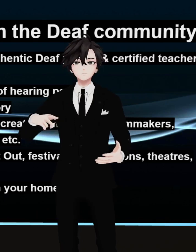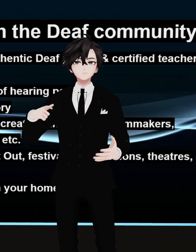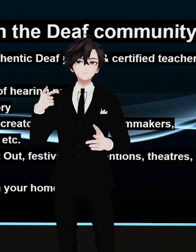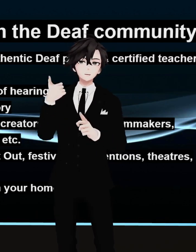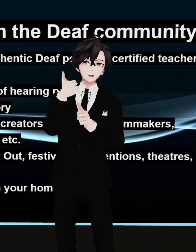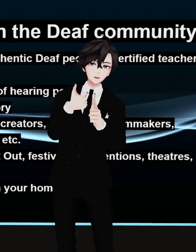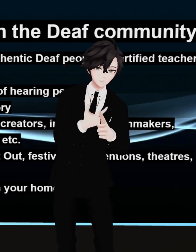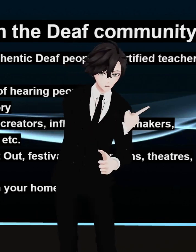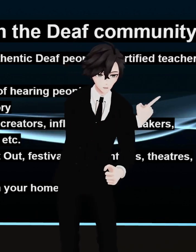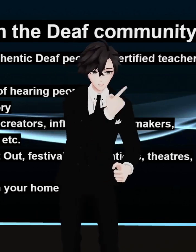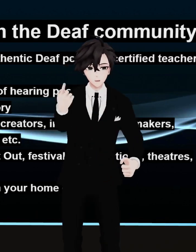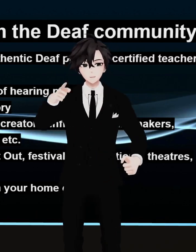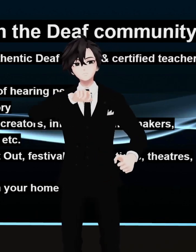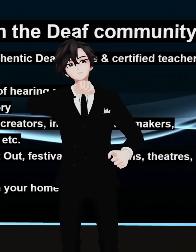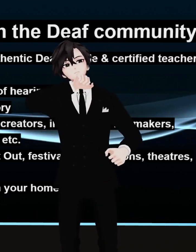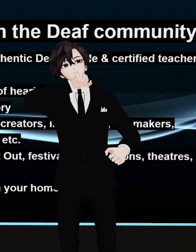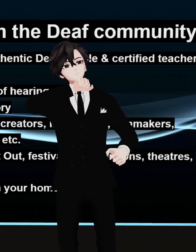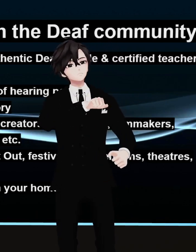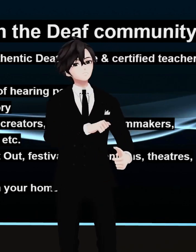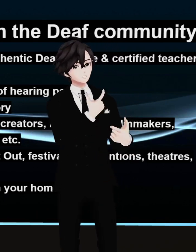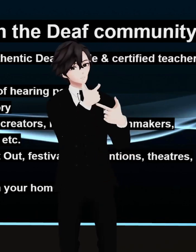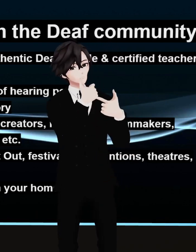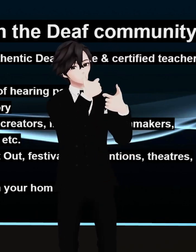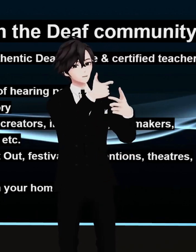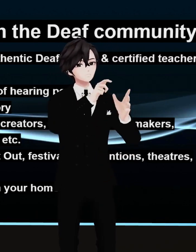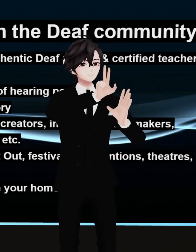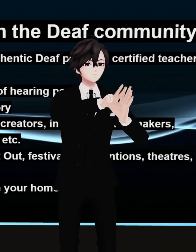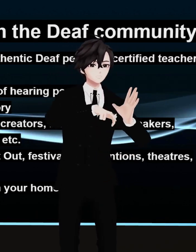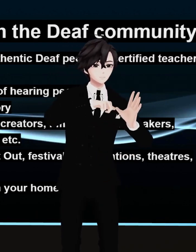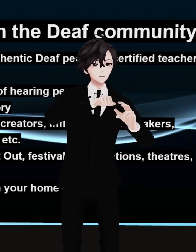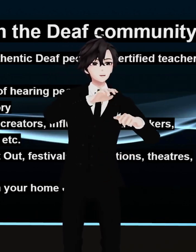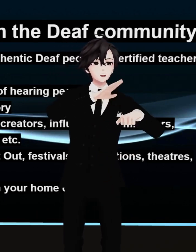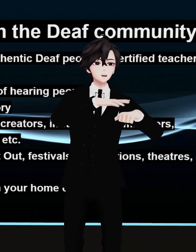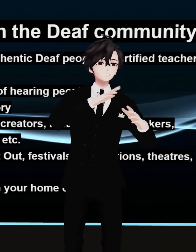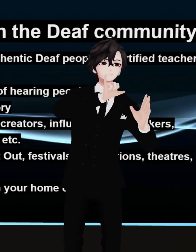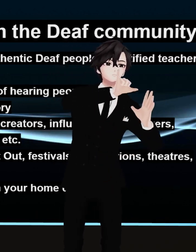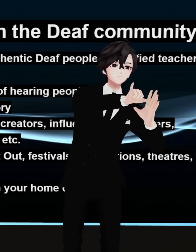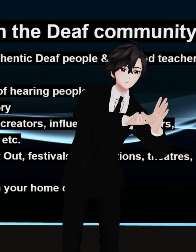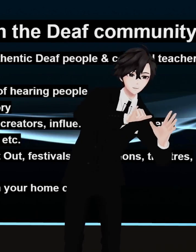I know everybody also loves to watch videos on YouTube,